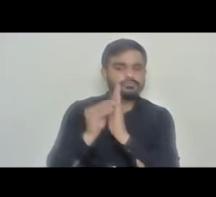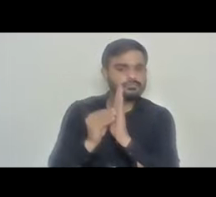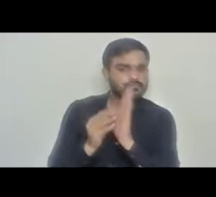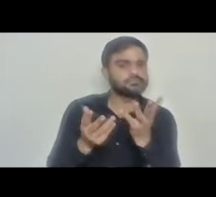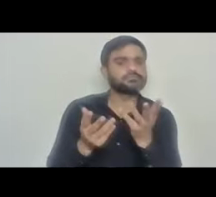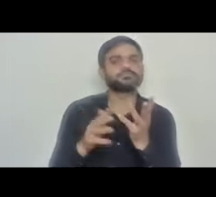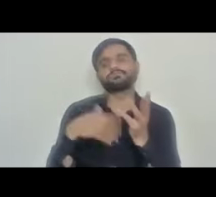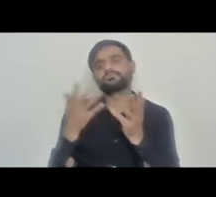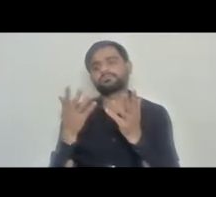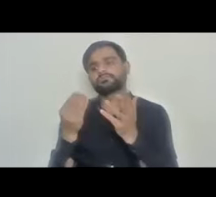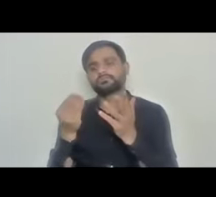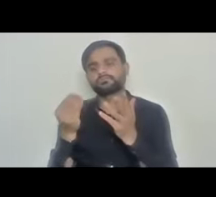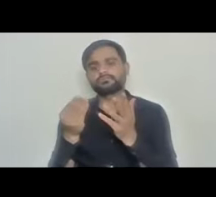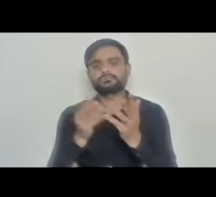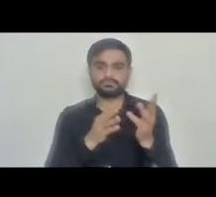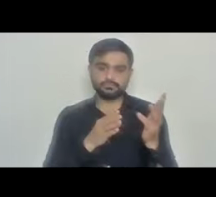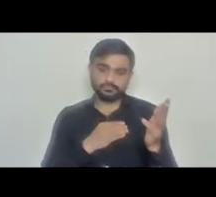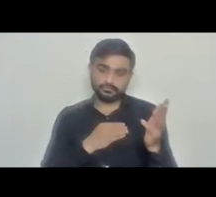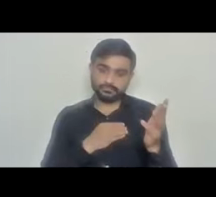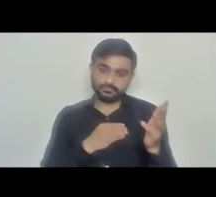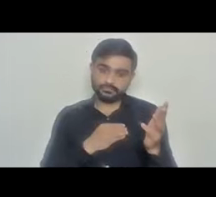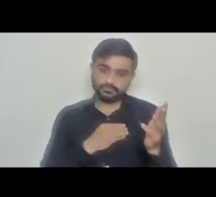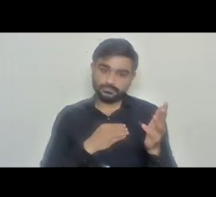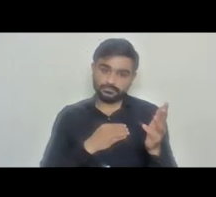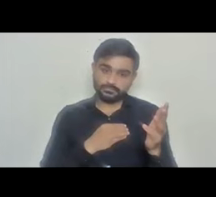a fear of